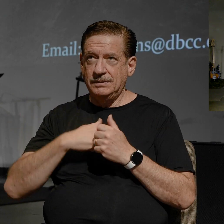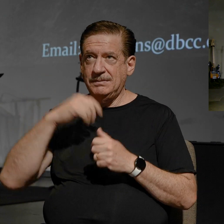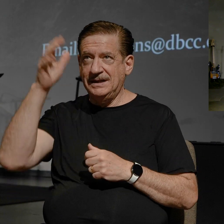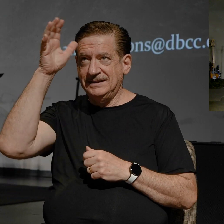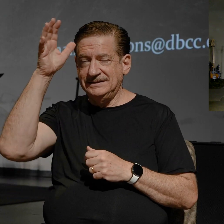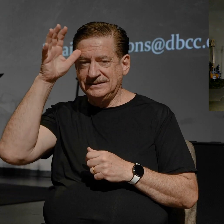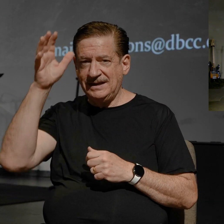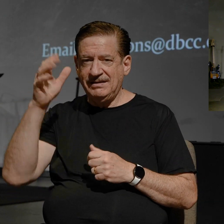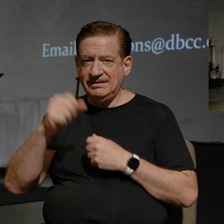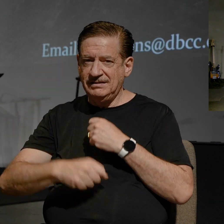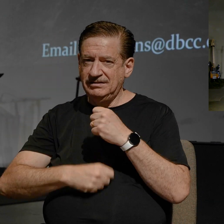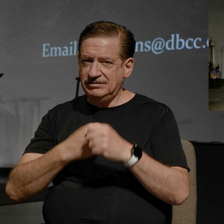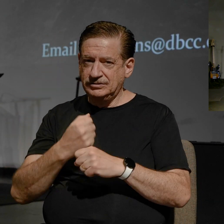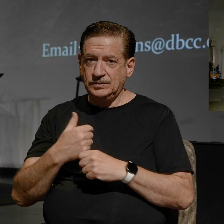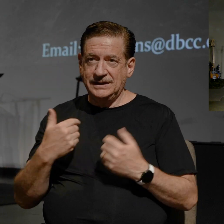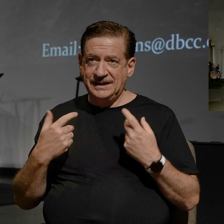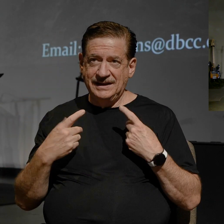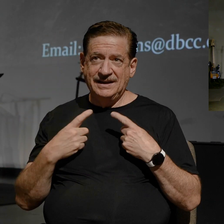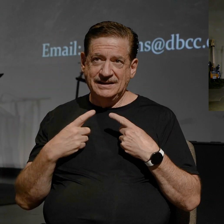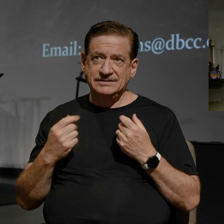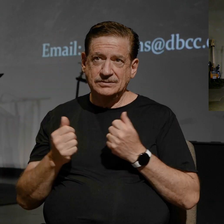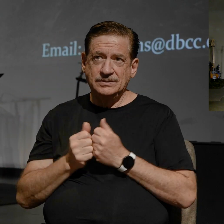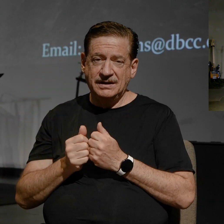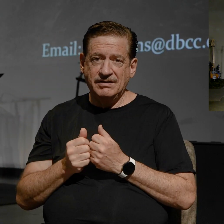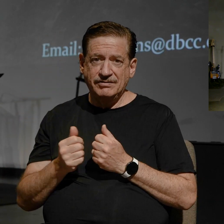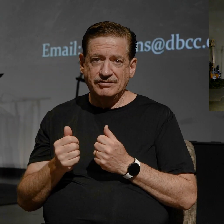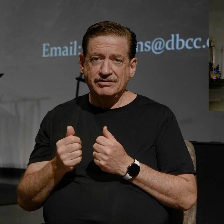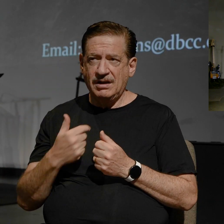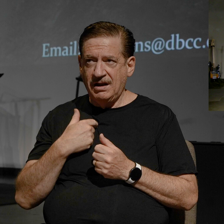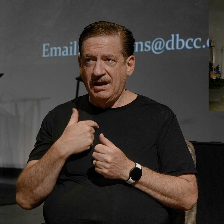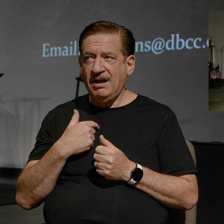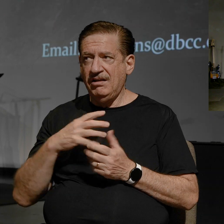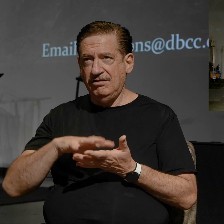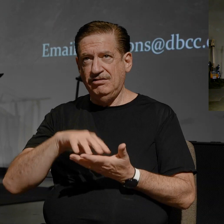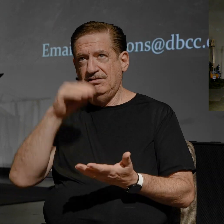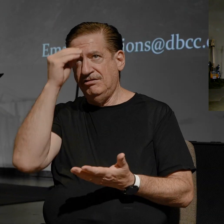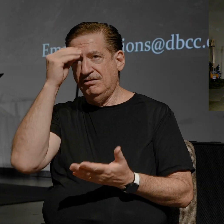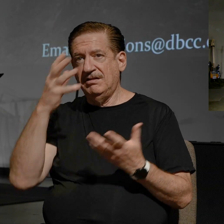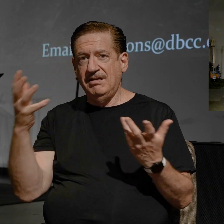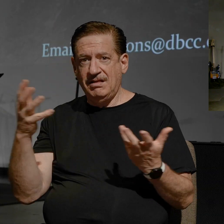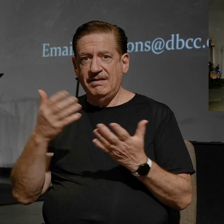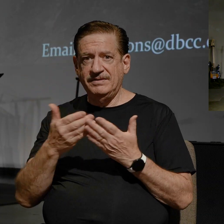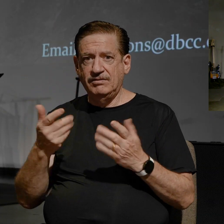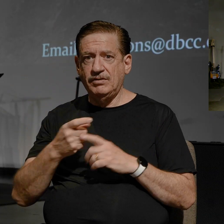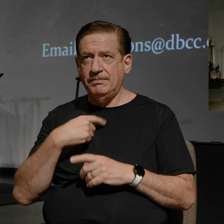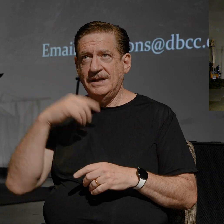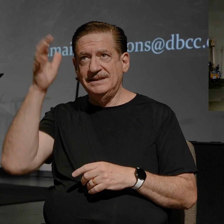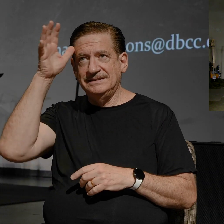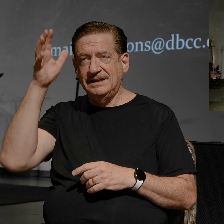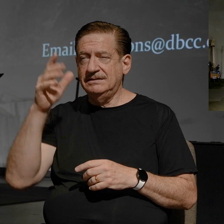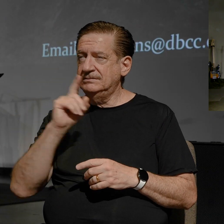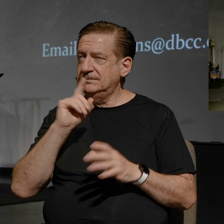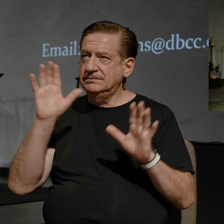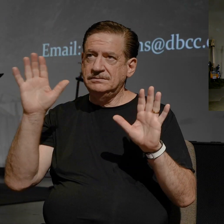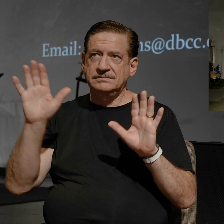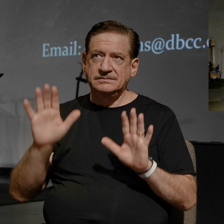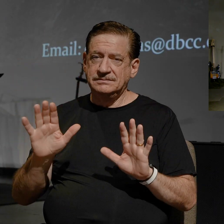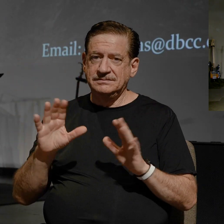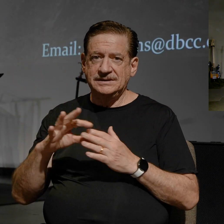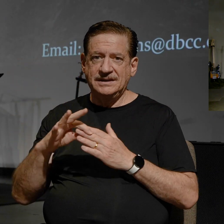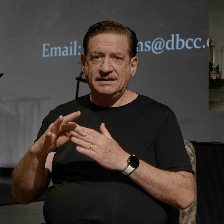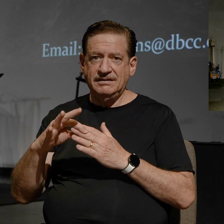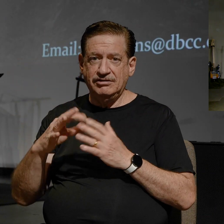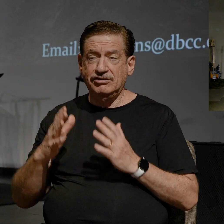in the years that we had together. And I learned a lot of things from my dad. He was just an incredible leader, especially